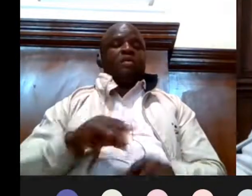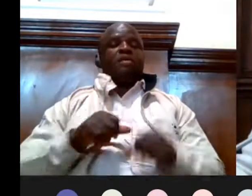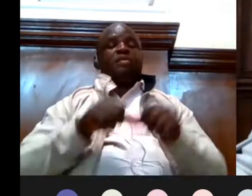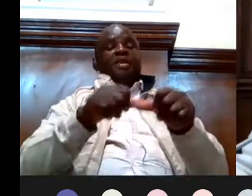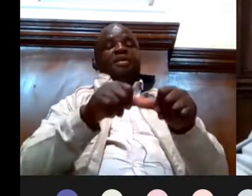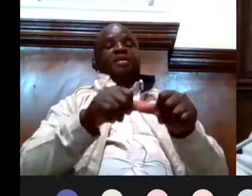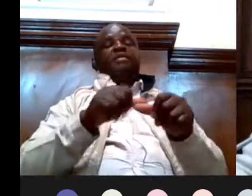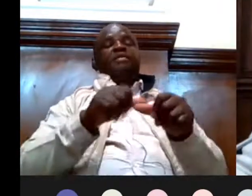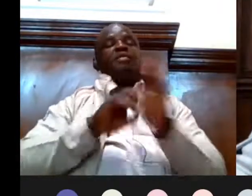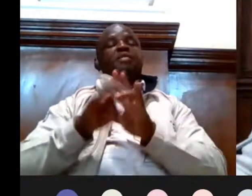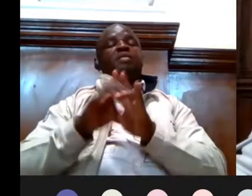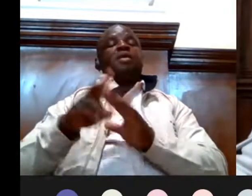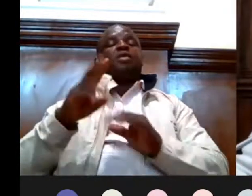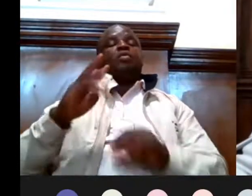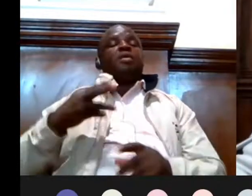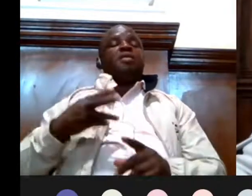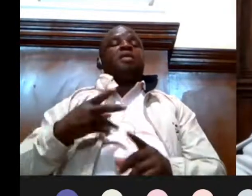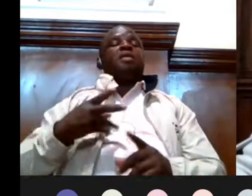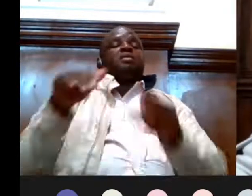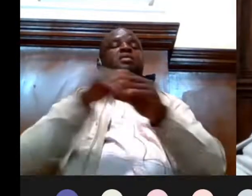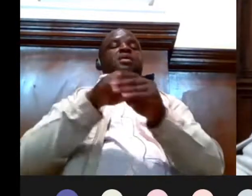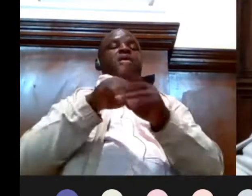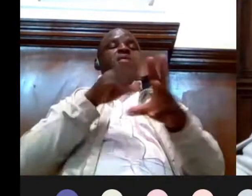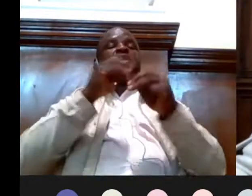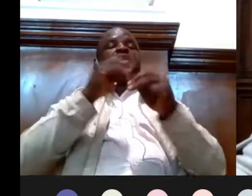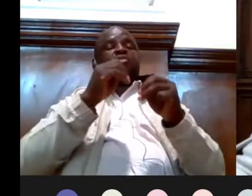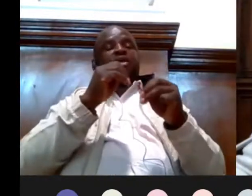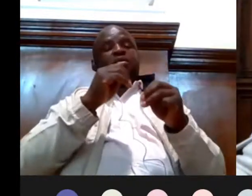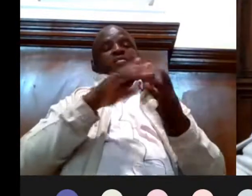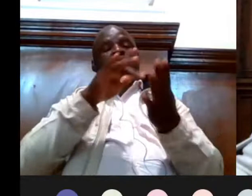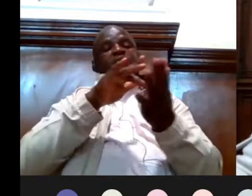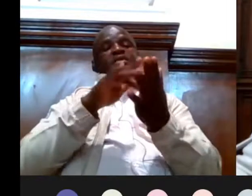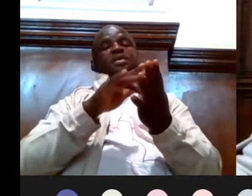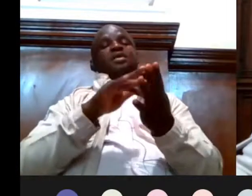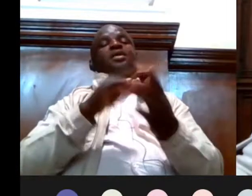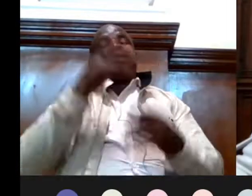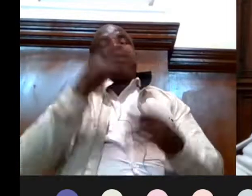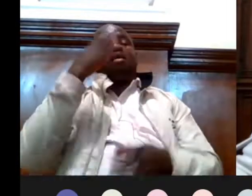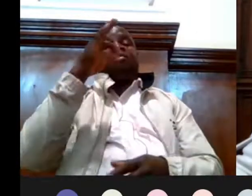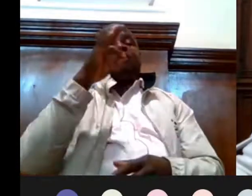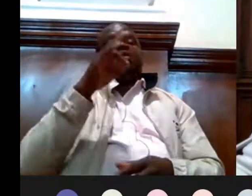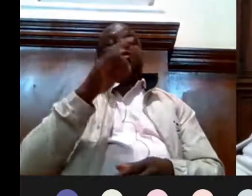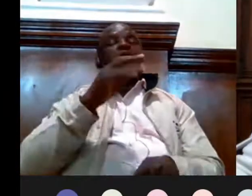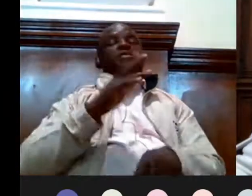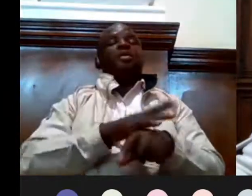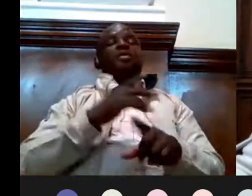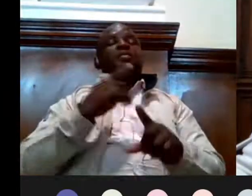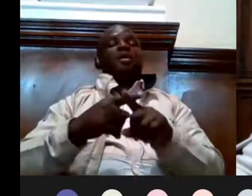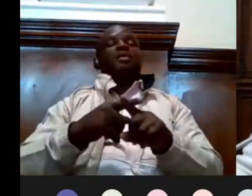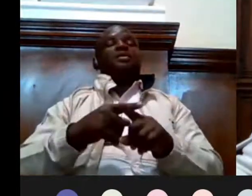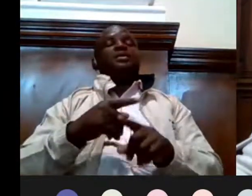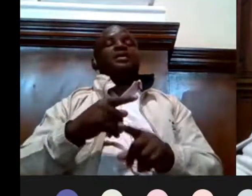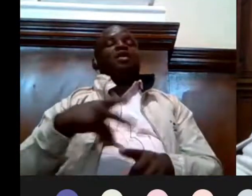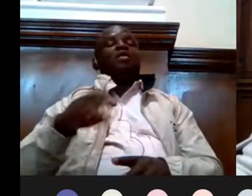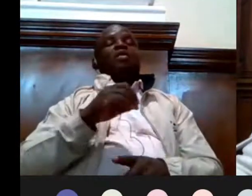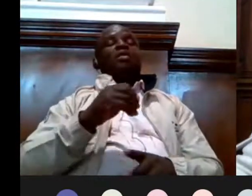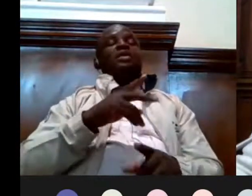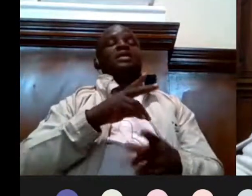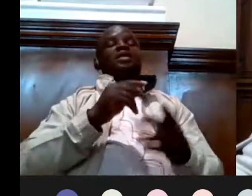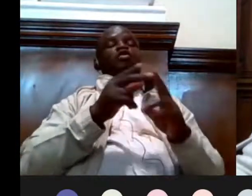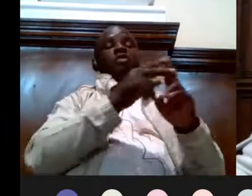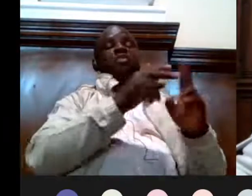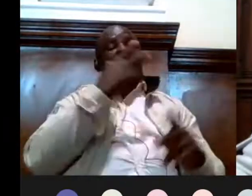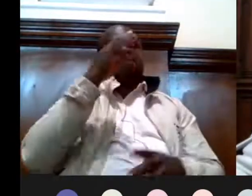the appointment of women into management positions in the public service and state-owned enterprises,